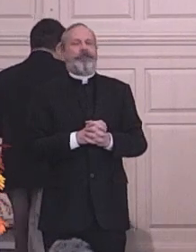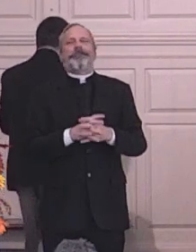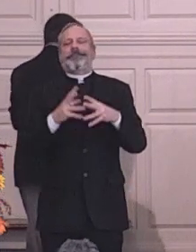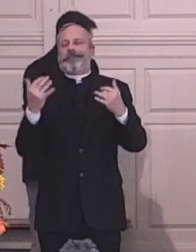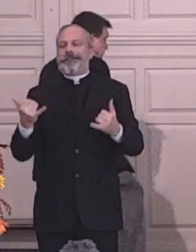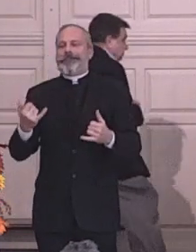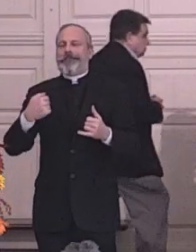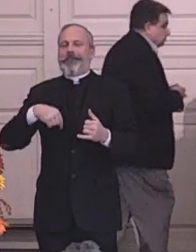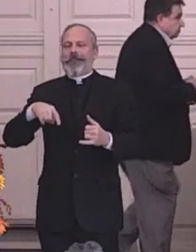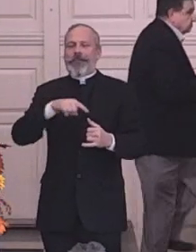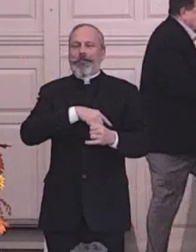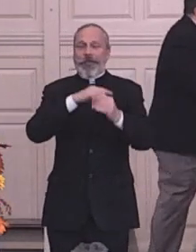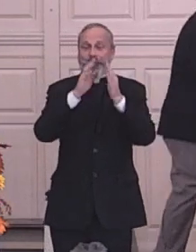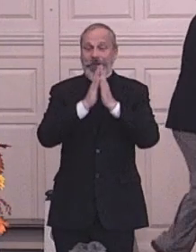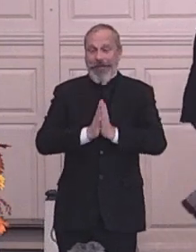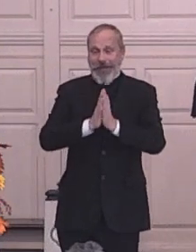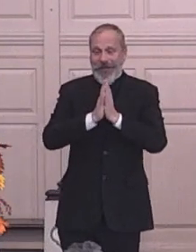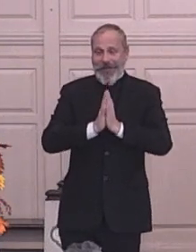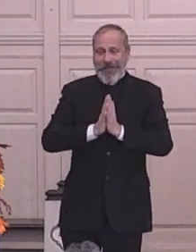Let us pray.